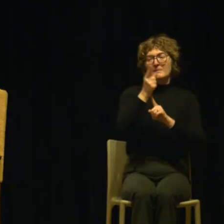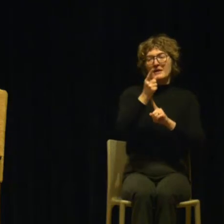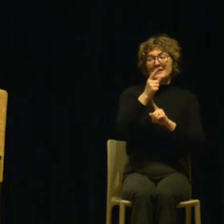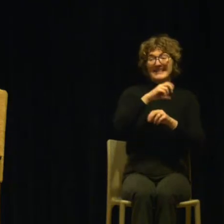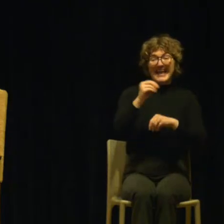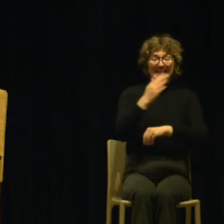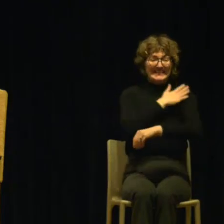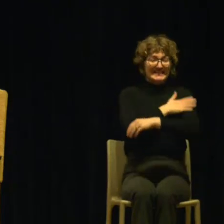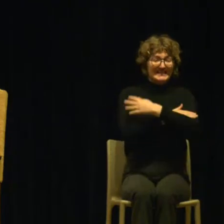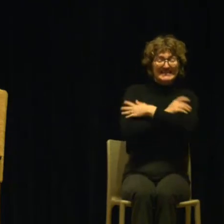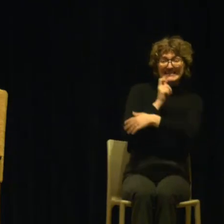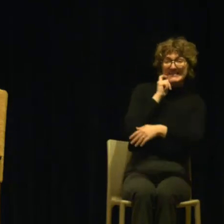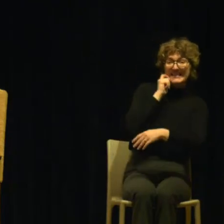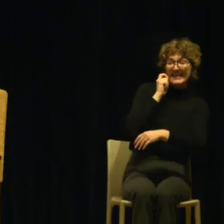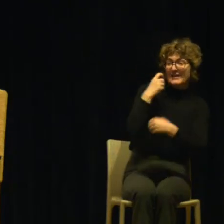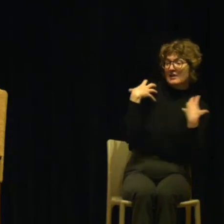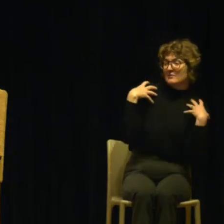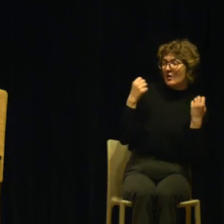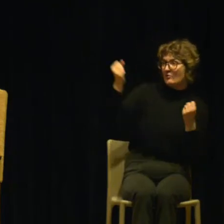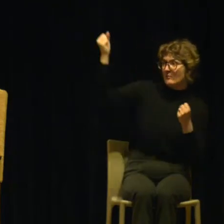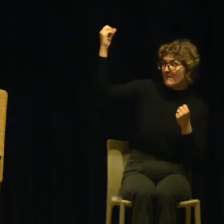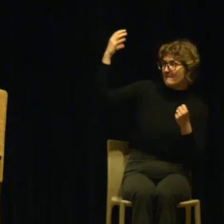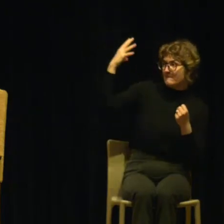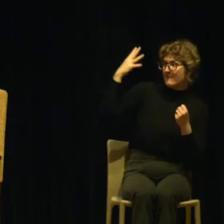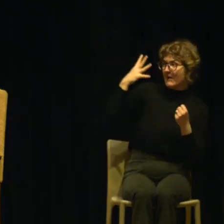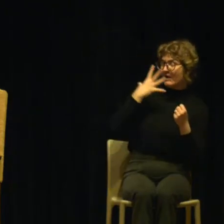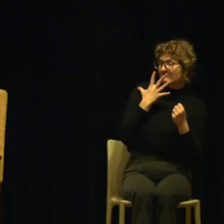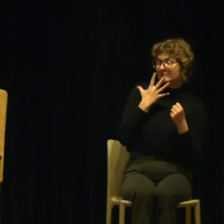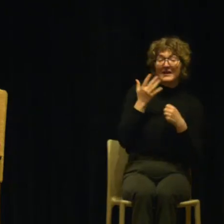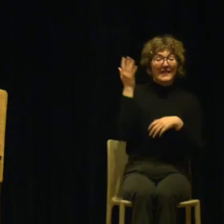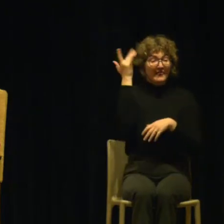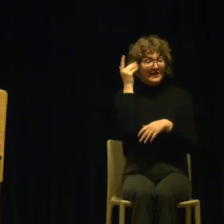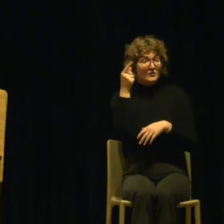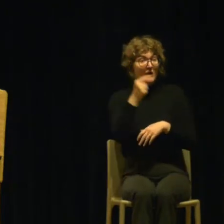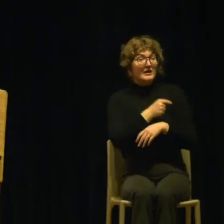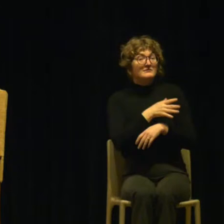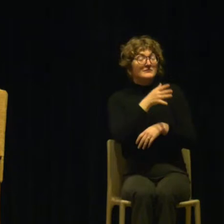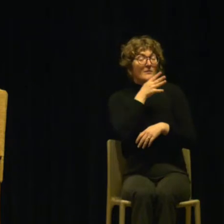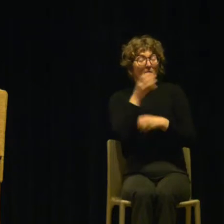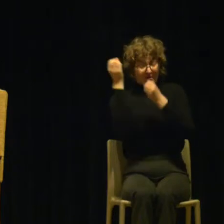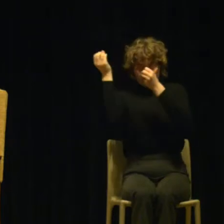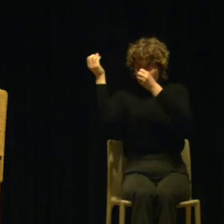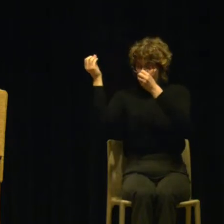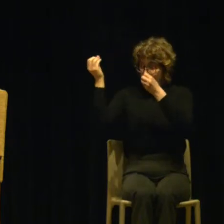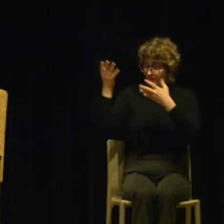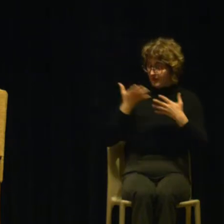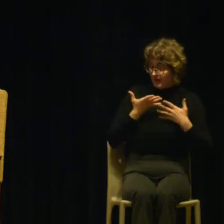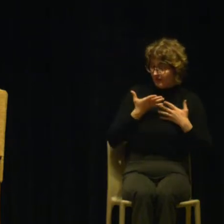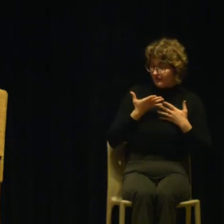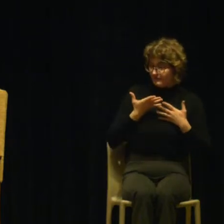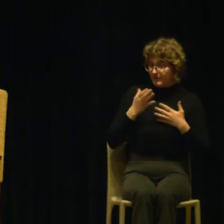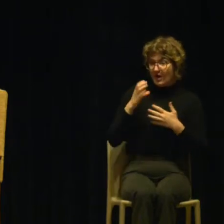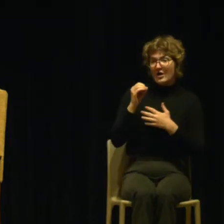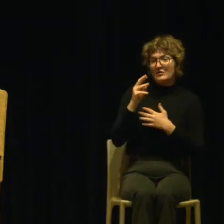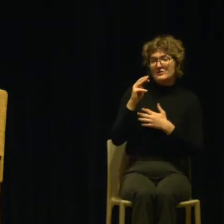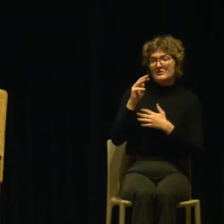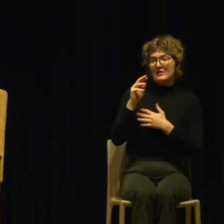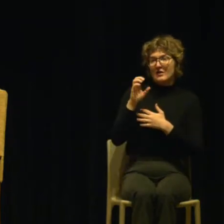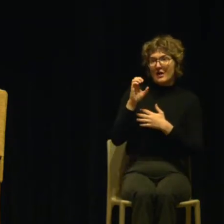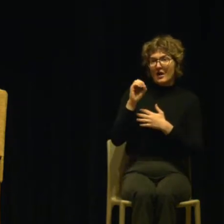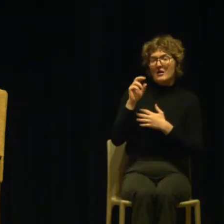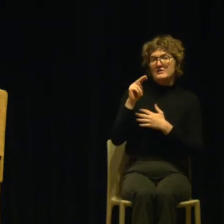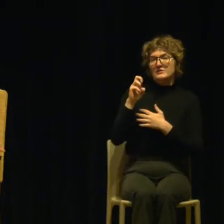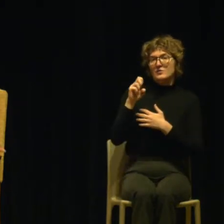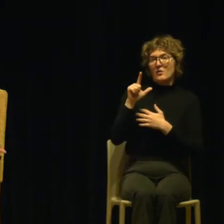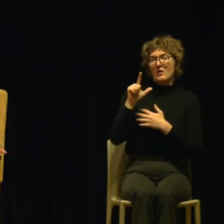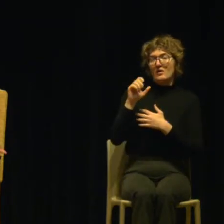exposed. And it's just, okay. That's why. So it's getting warmer. Let me say this. Right? That's why your mother gave you cod liver oil in the winter. She